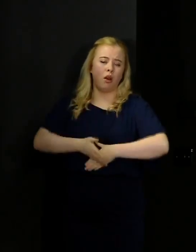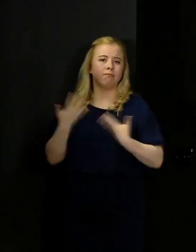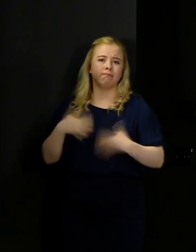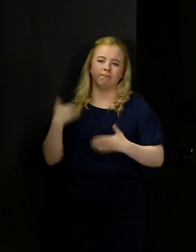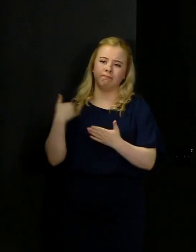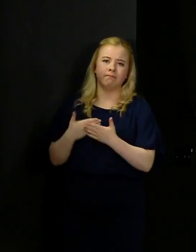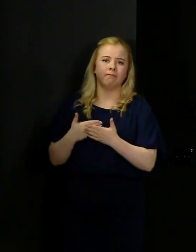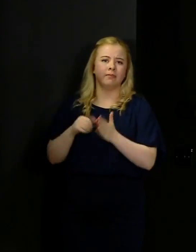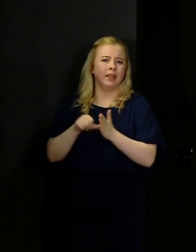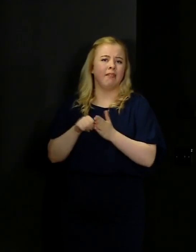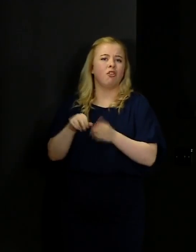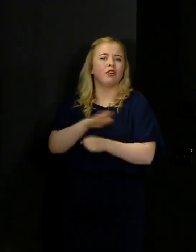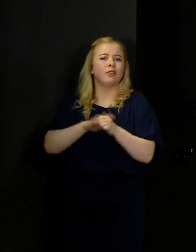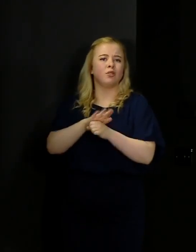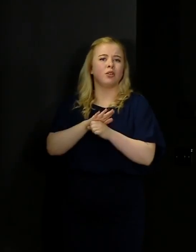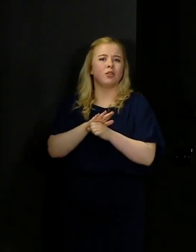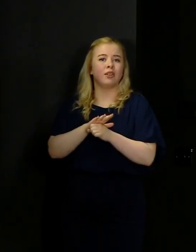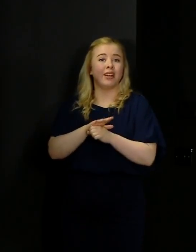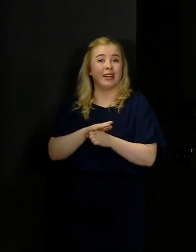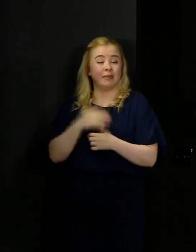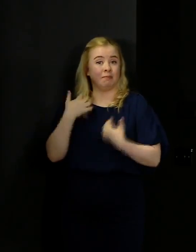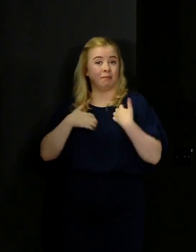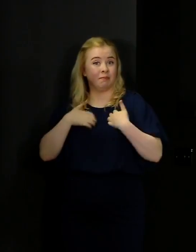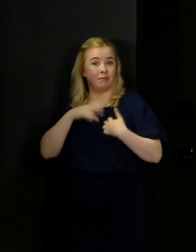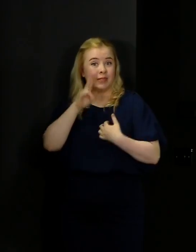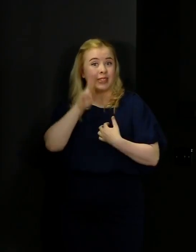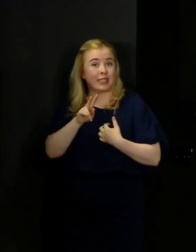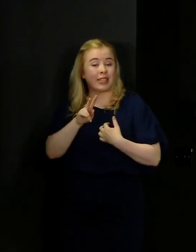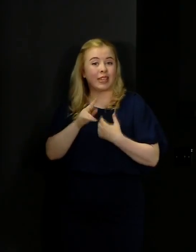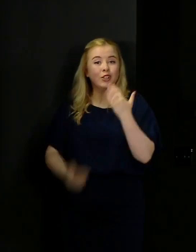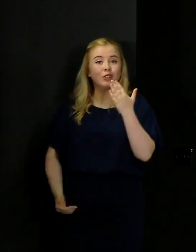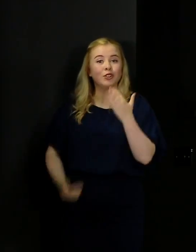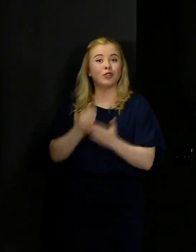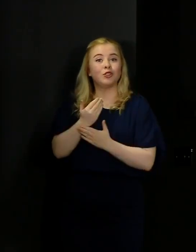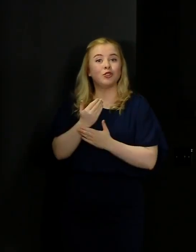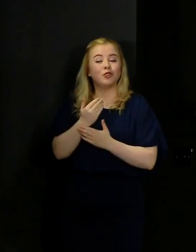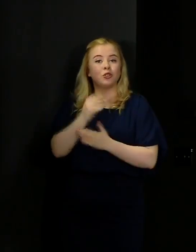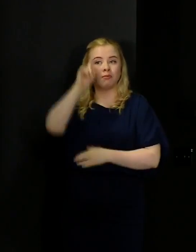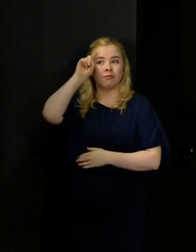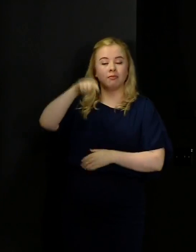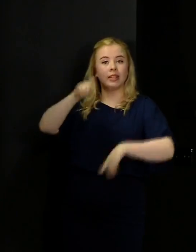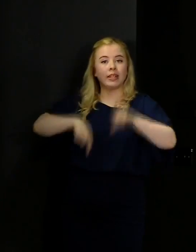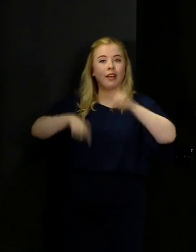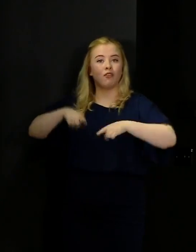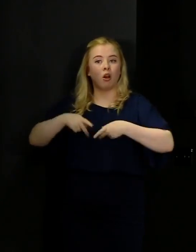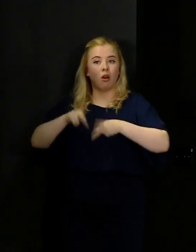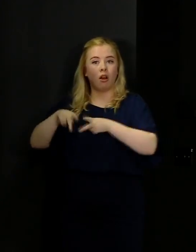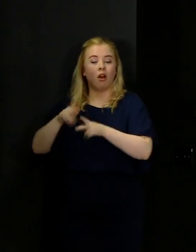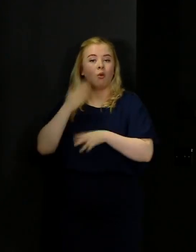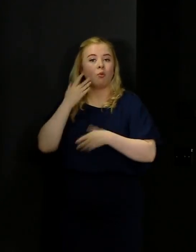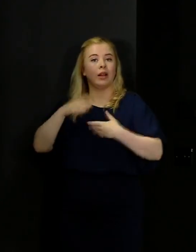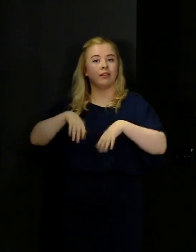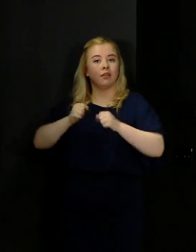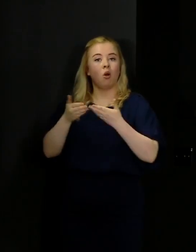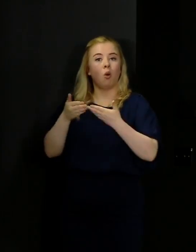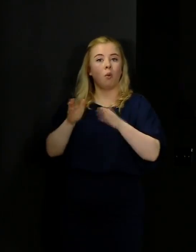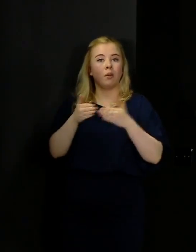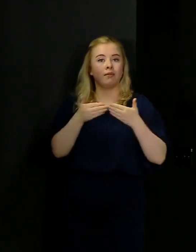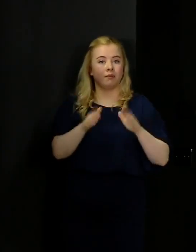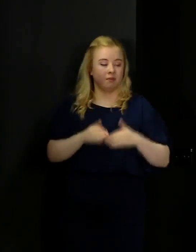been doing in this difficult time, and to look forward to seeing their new and innovative approaches as we start to open up our